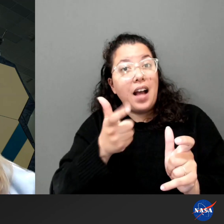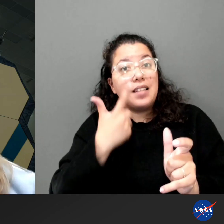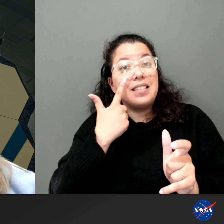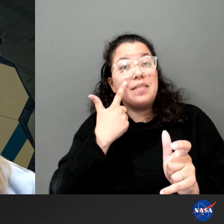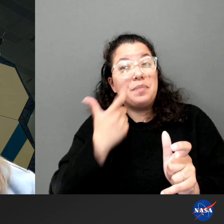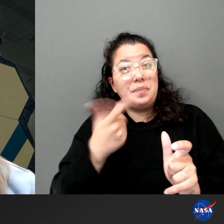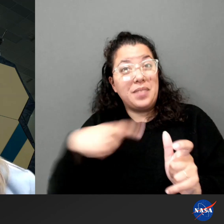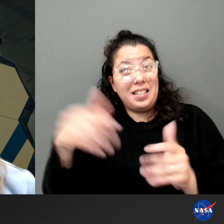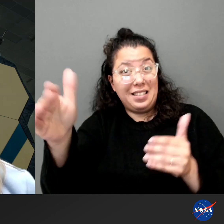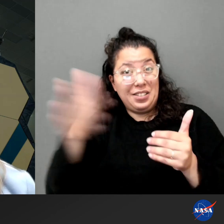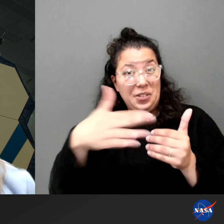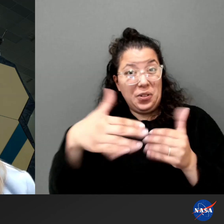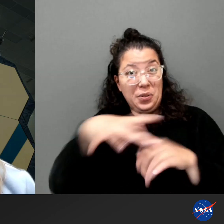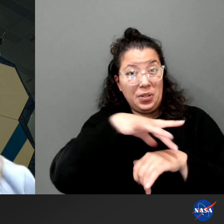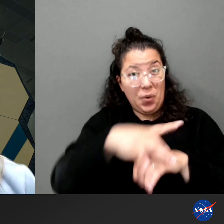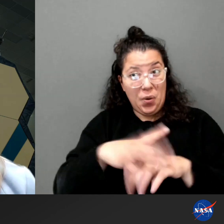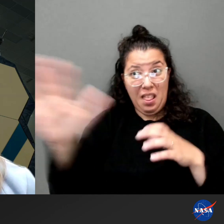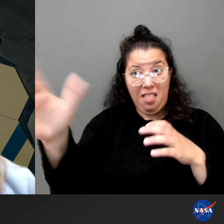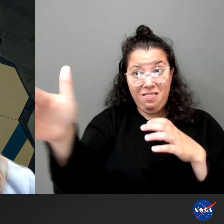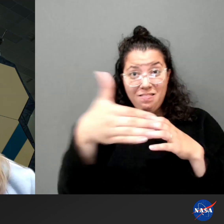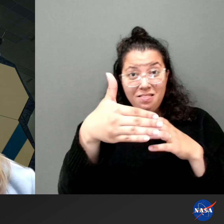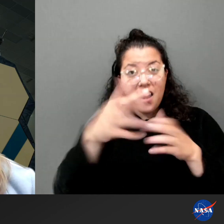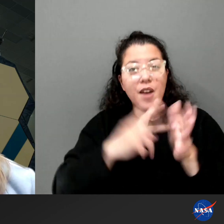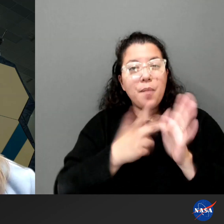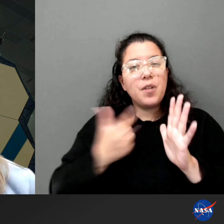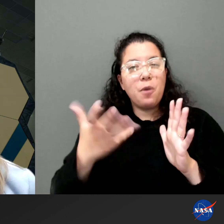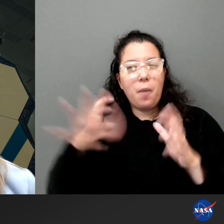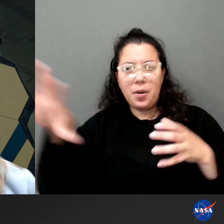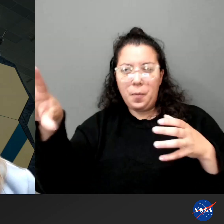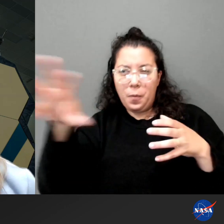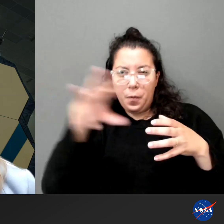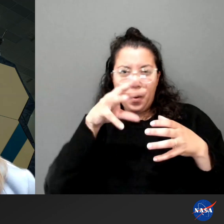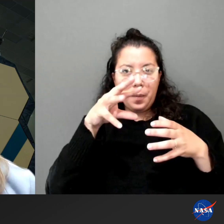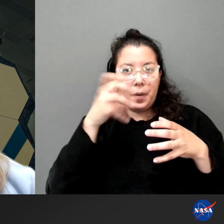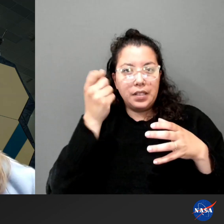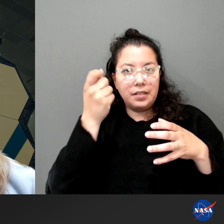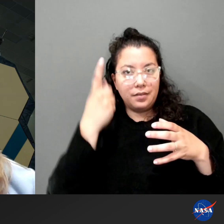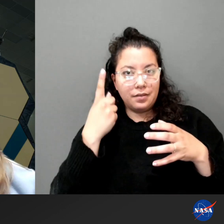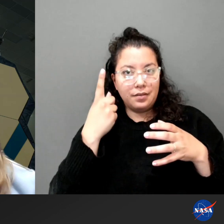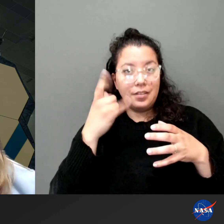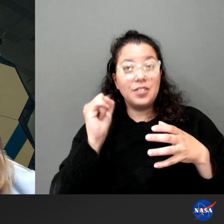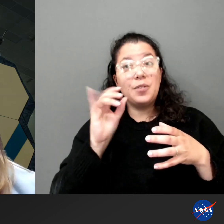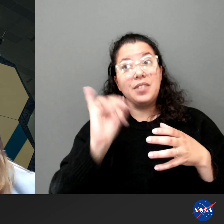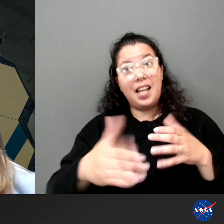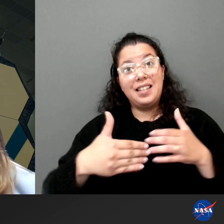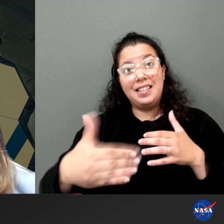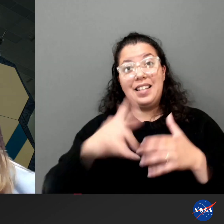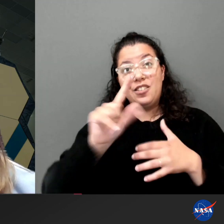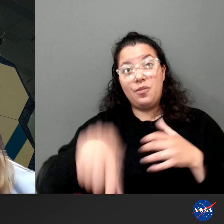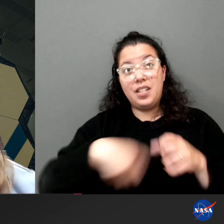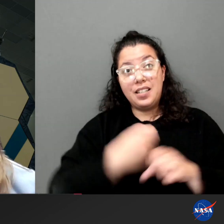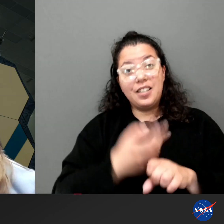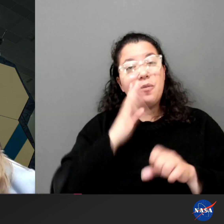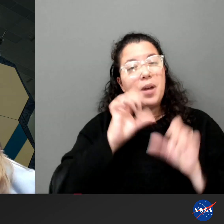high priority in doing as far as solar system science goes for the next 20 years.